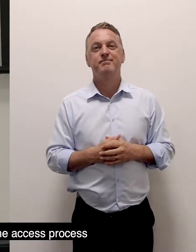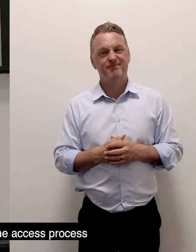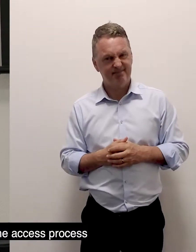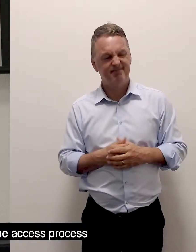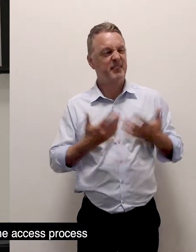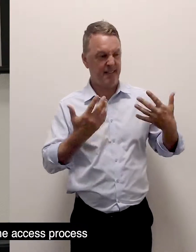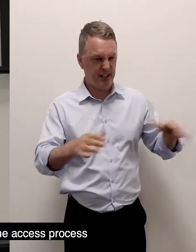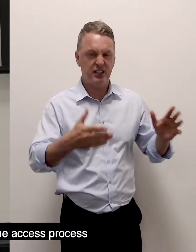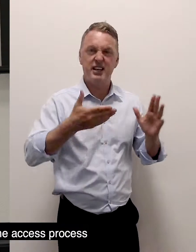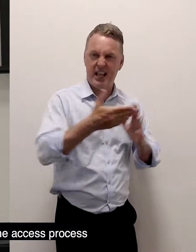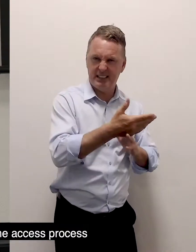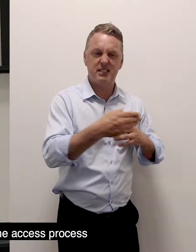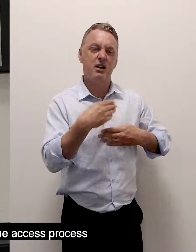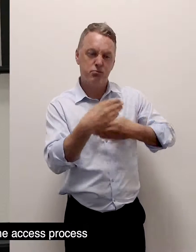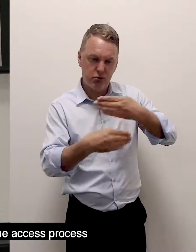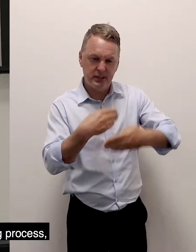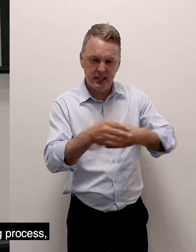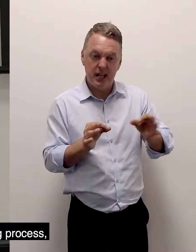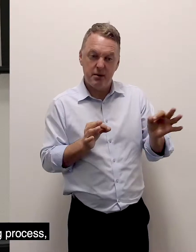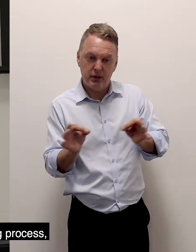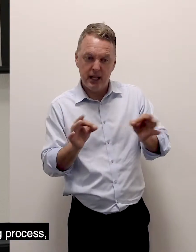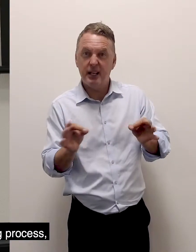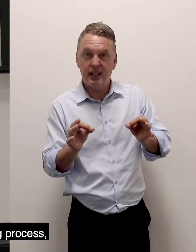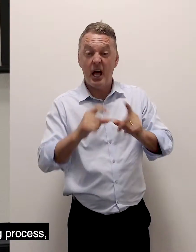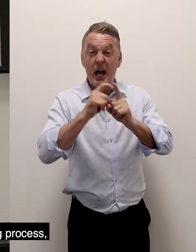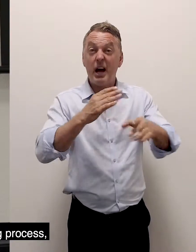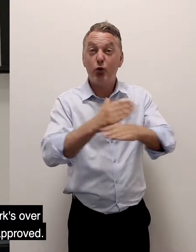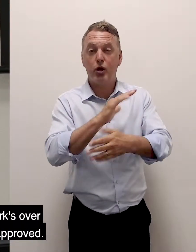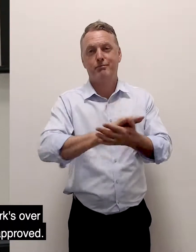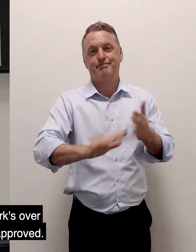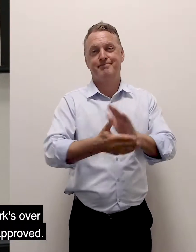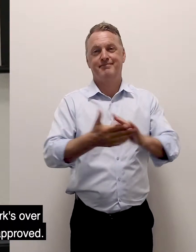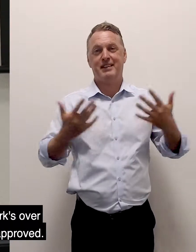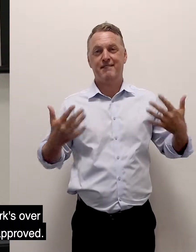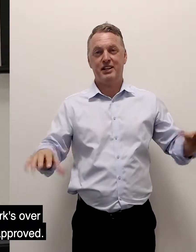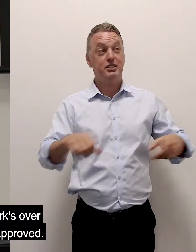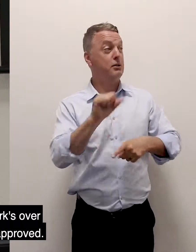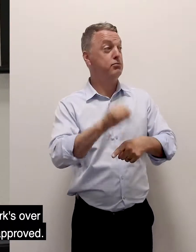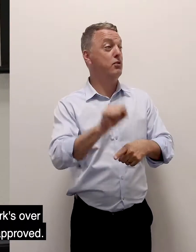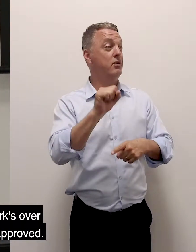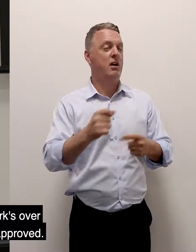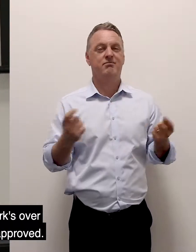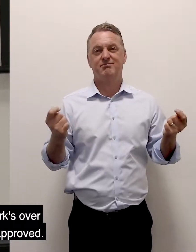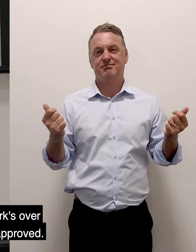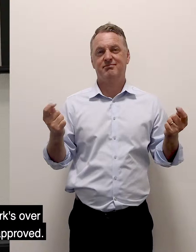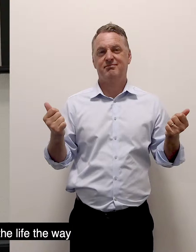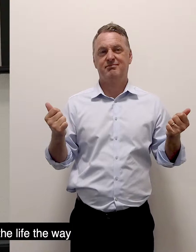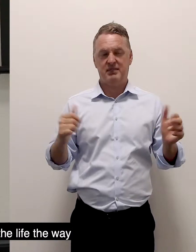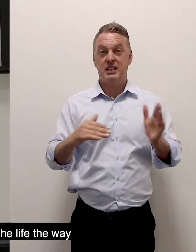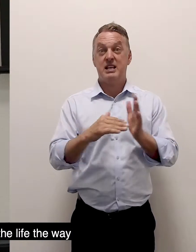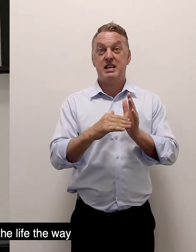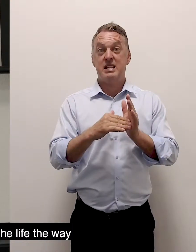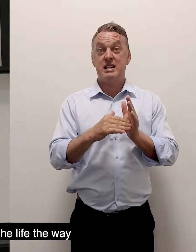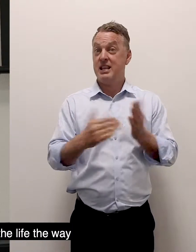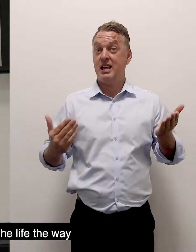So after going through the access process and the planning process, all the hard work's over once it's been approved. Then